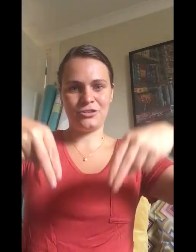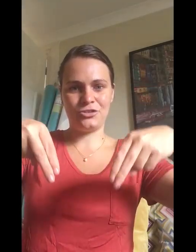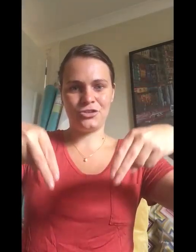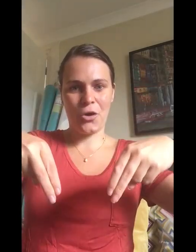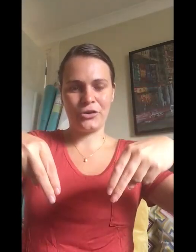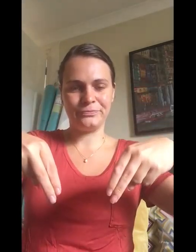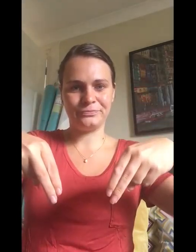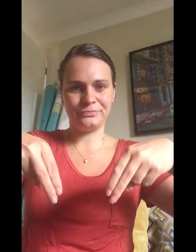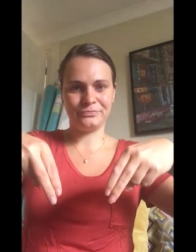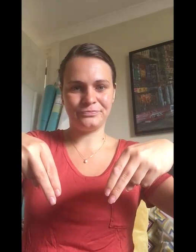Dog.